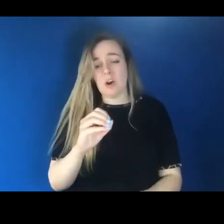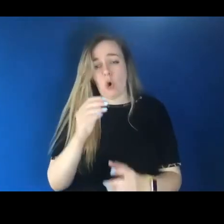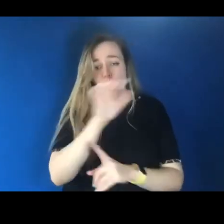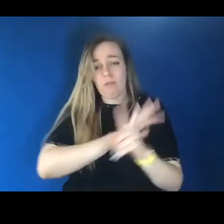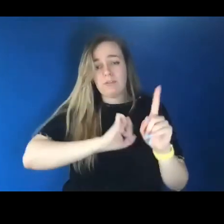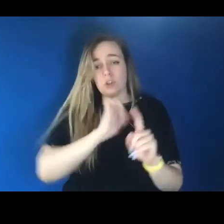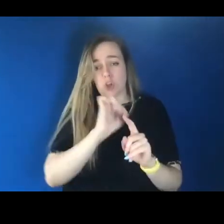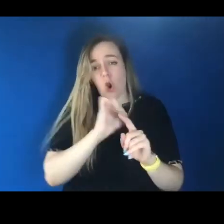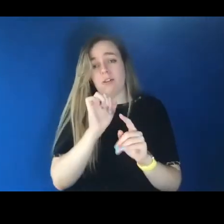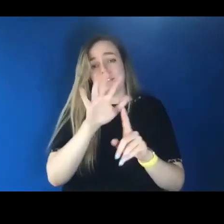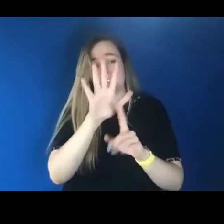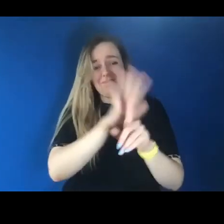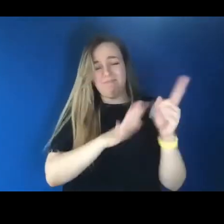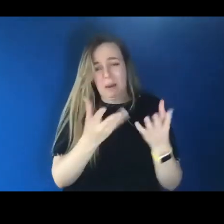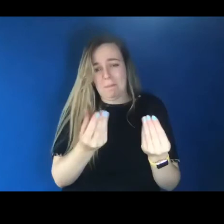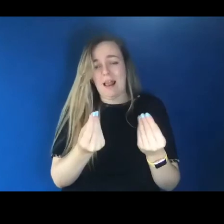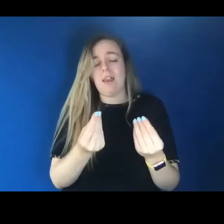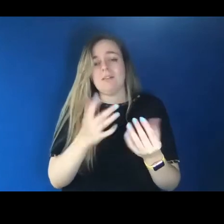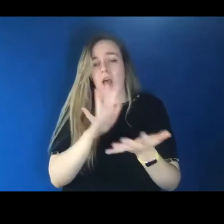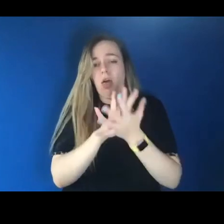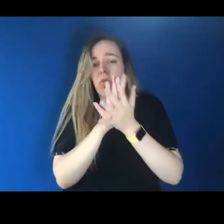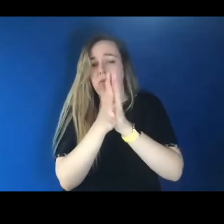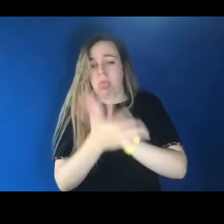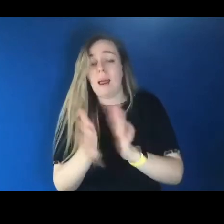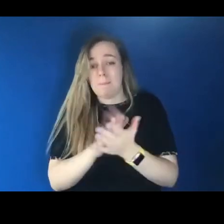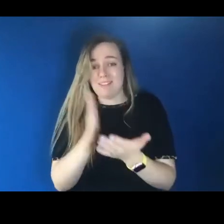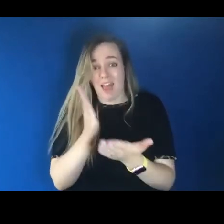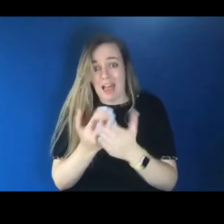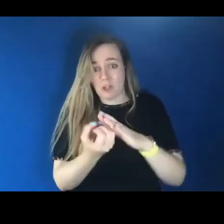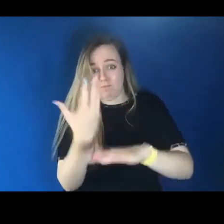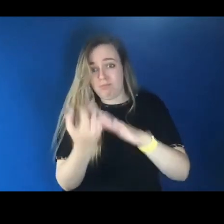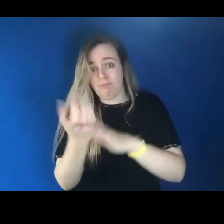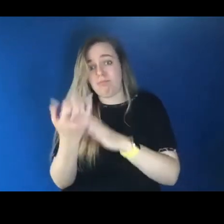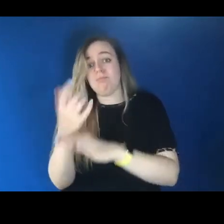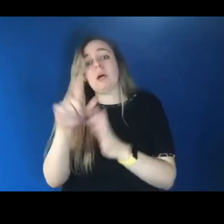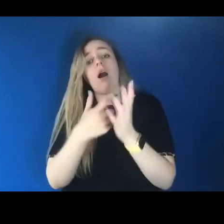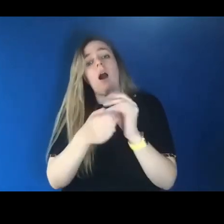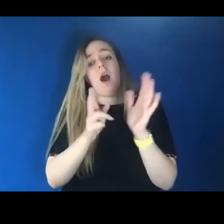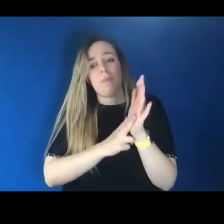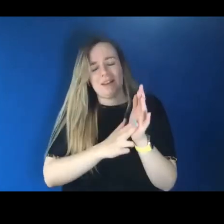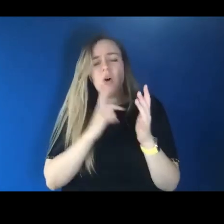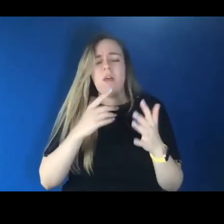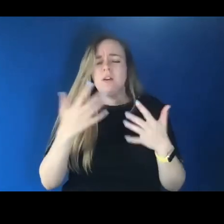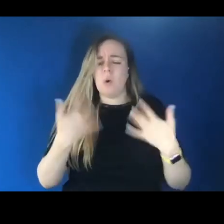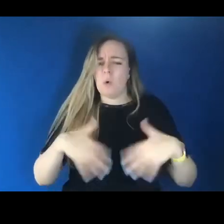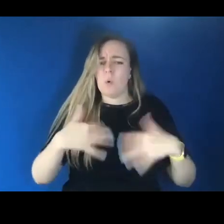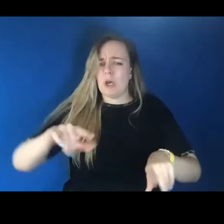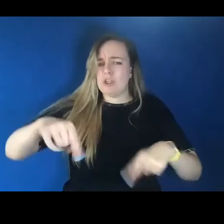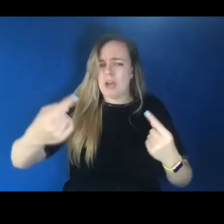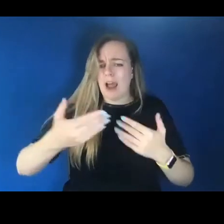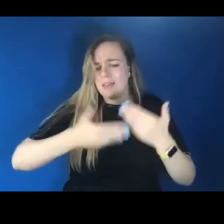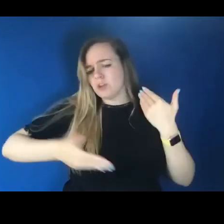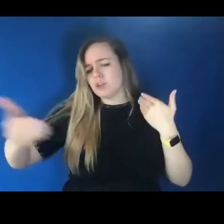are degraded, and that means that they're actually emitting carbon. So there's a big challenge ahead to restore all of